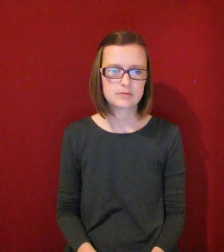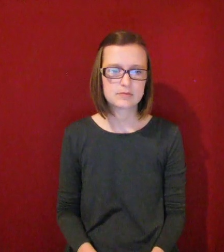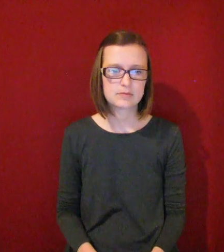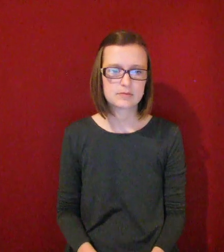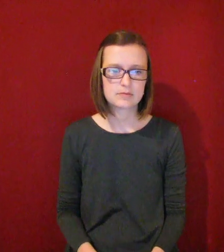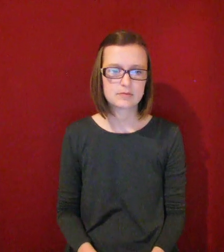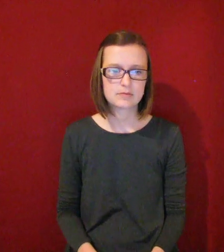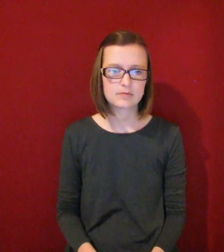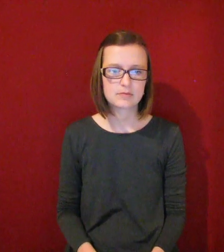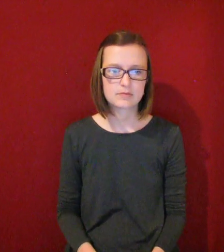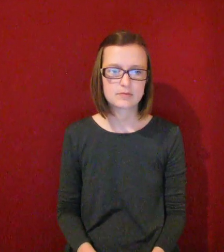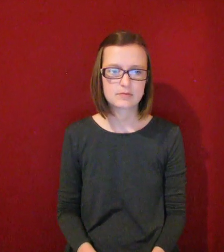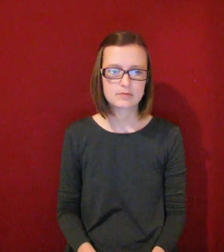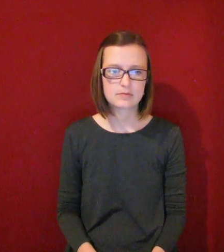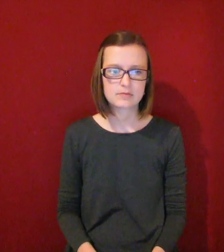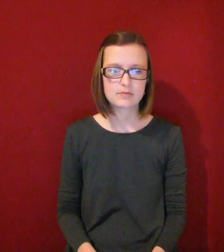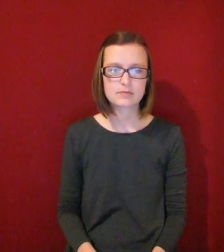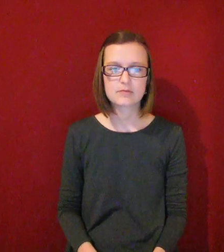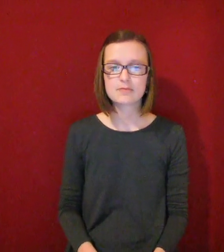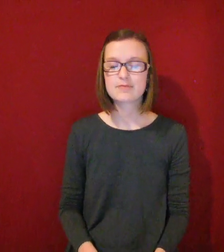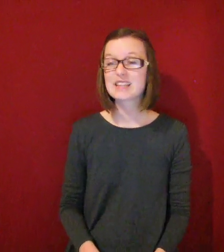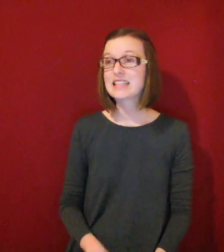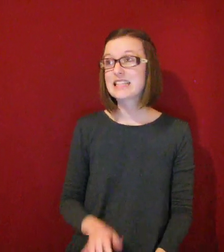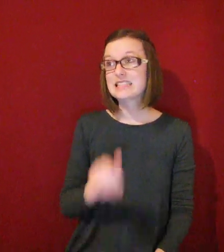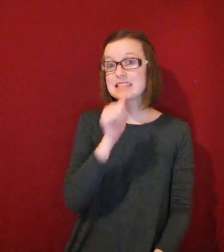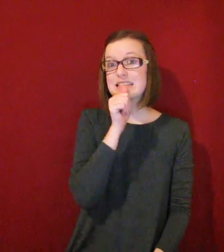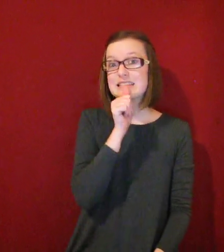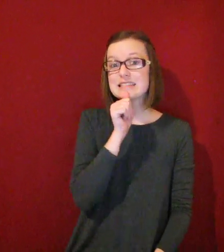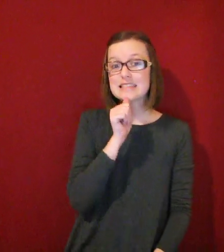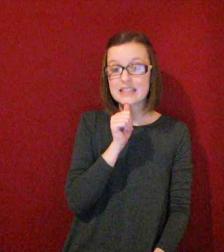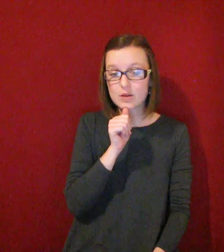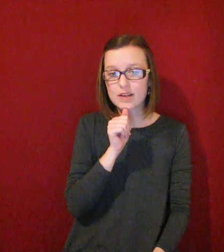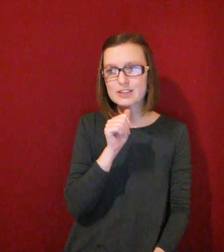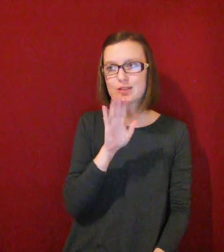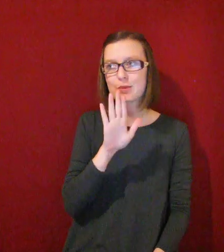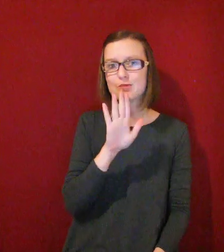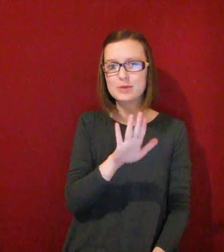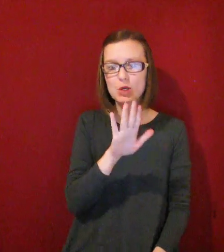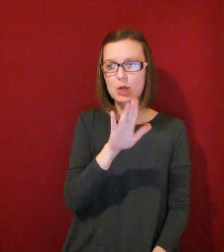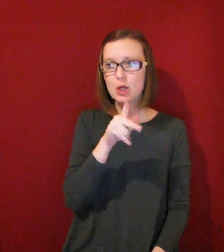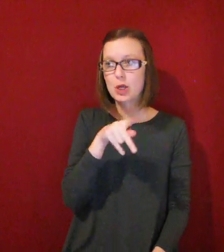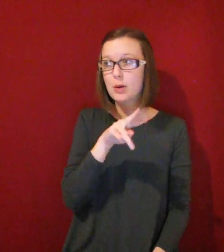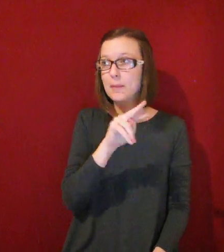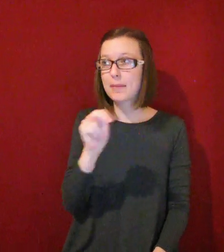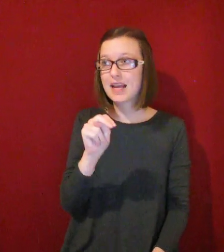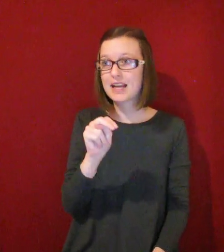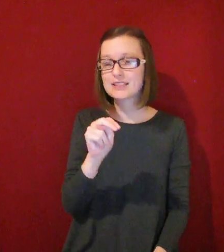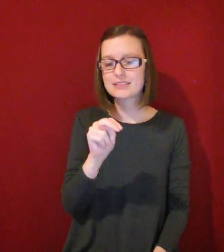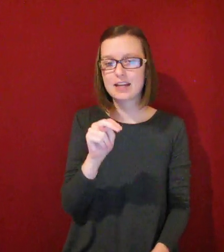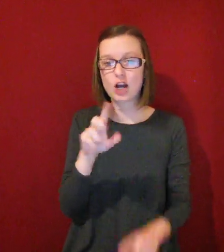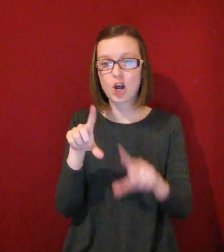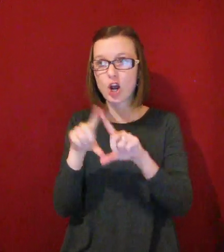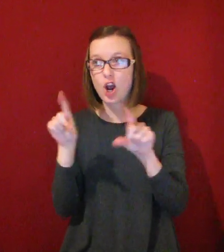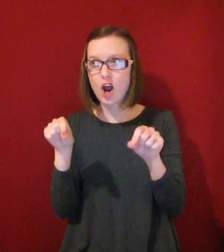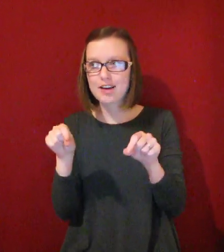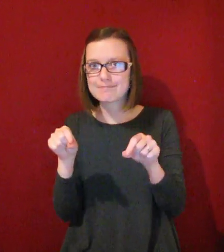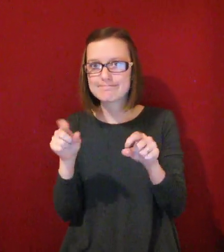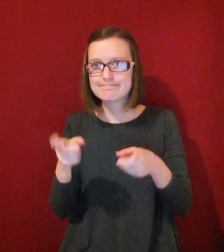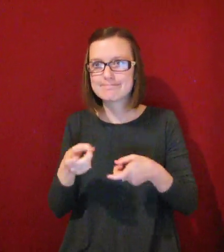Because it's kind of confidential, you don't want your PIN and your card to come at the same time. If someone sees that in the mail, they